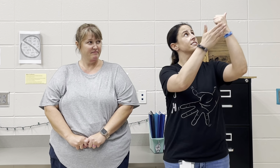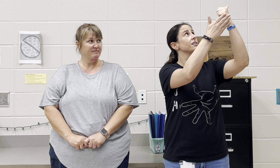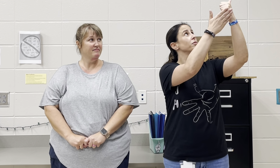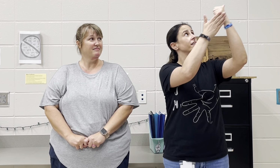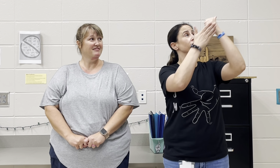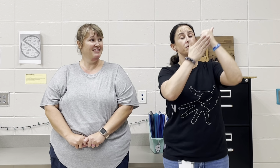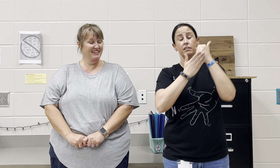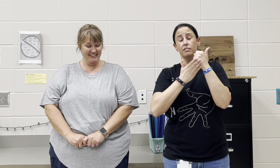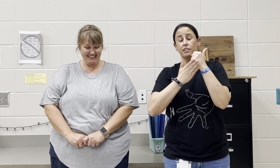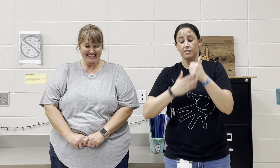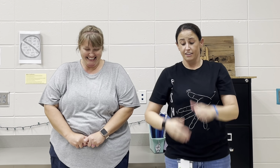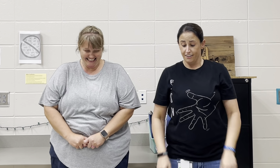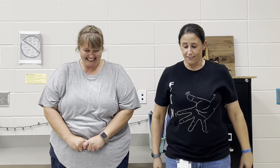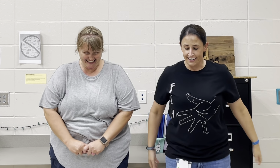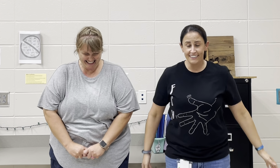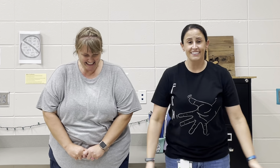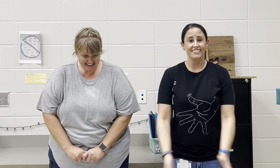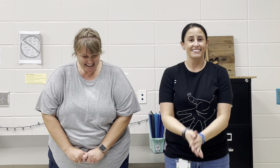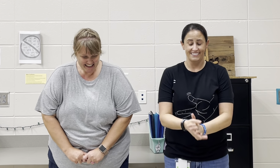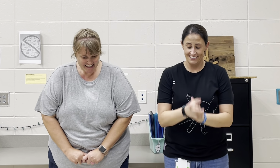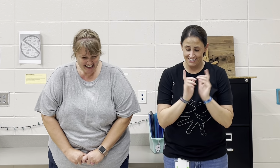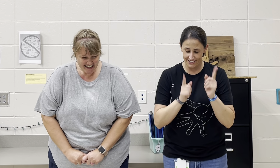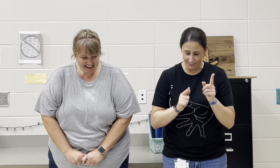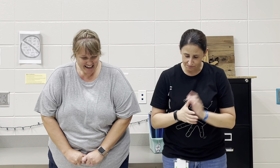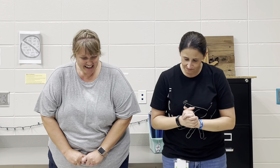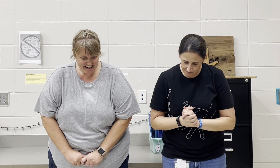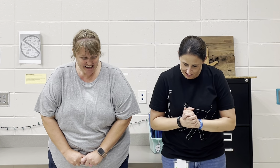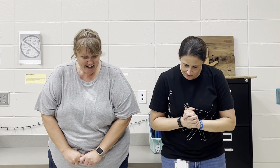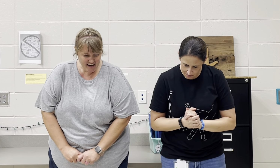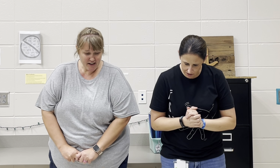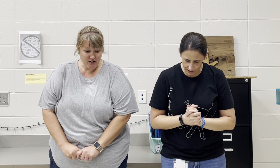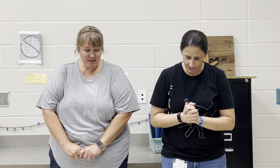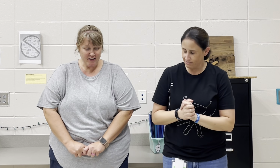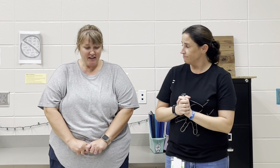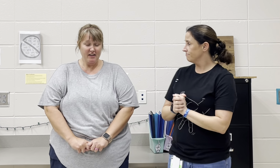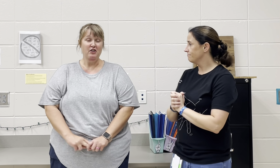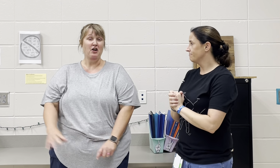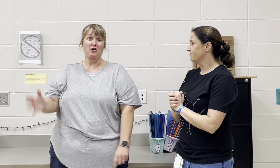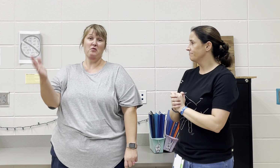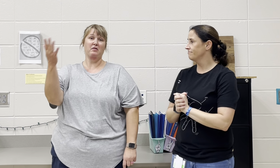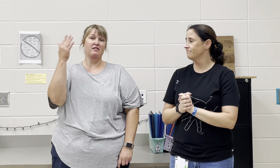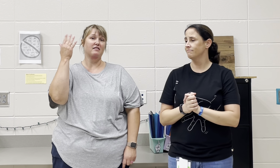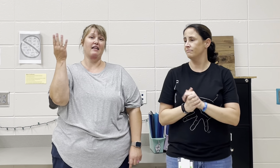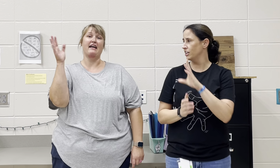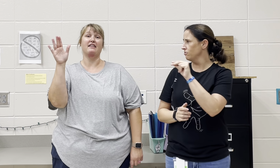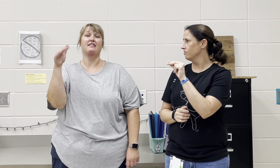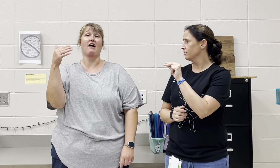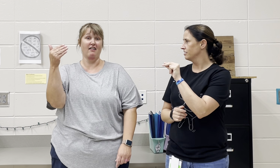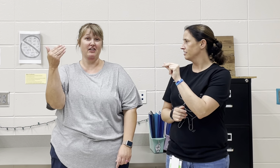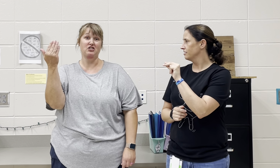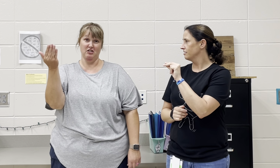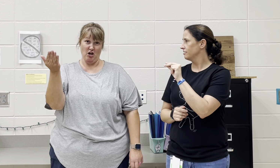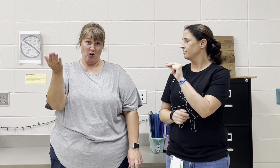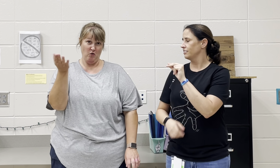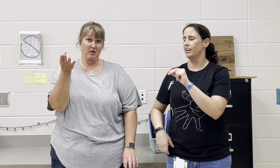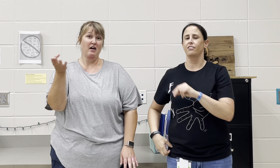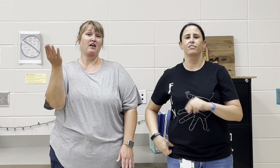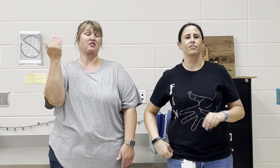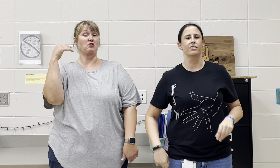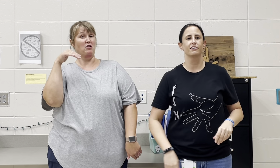someone to help me. All right, so moving on. No, like No. knowledge, no. Oh, okay. Do you know